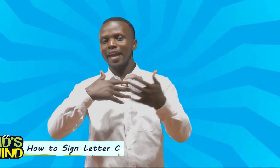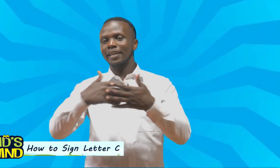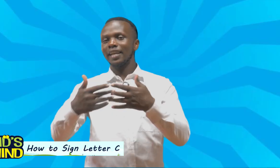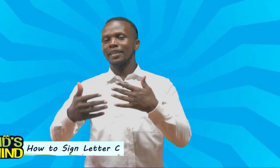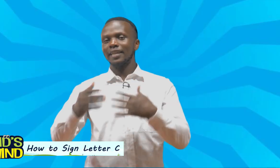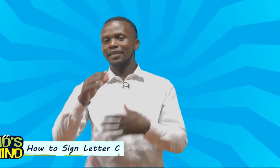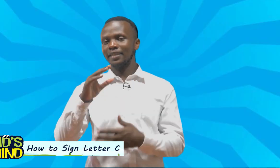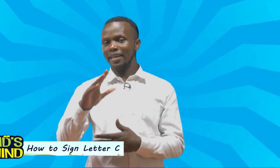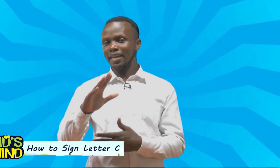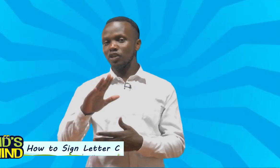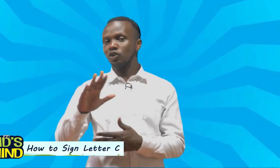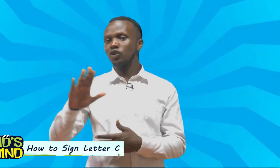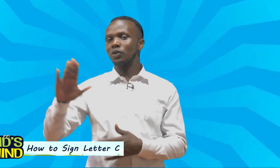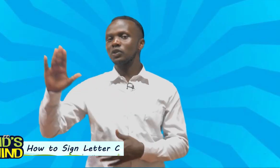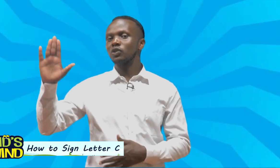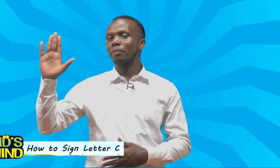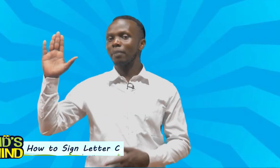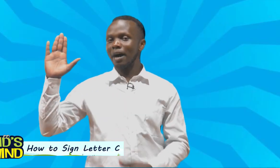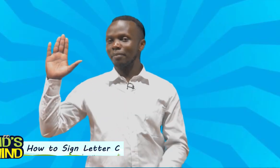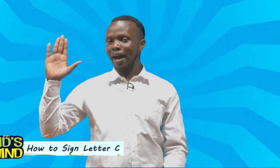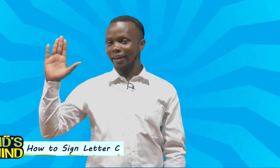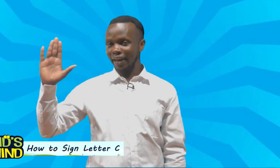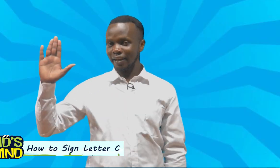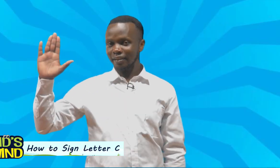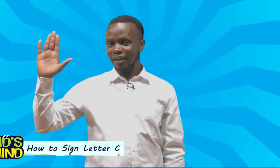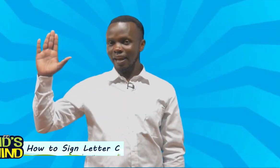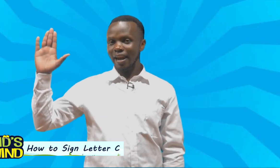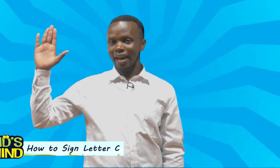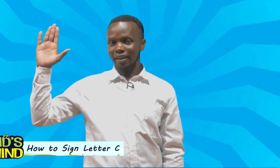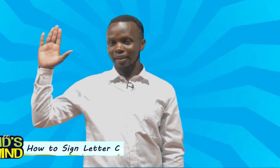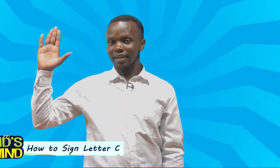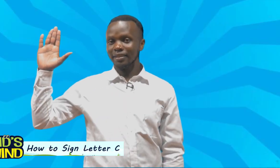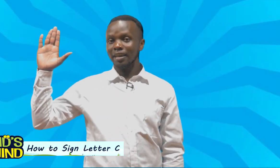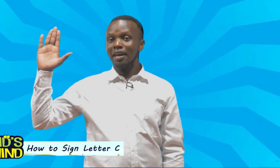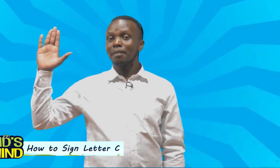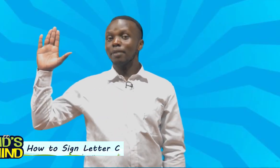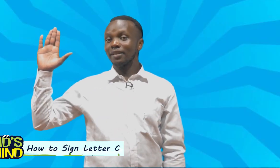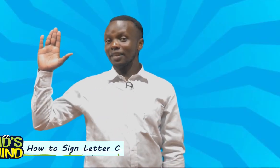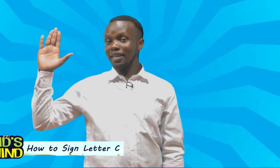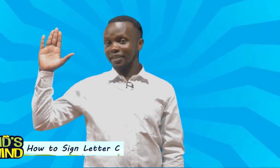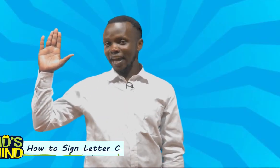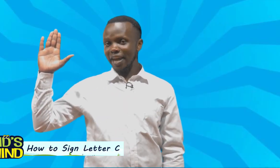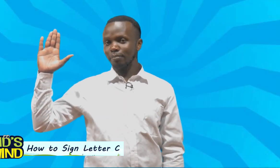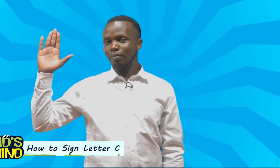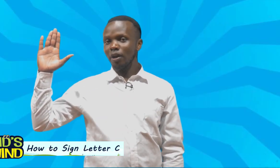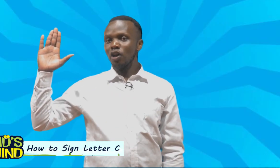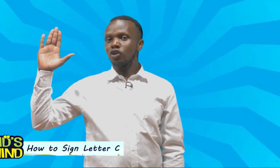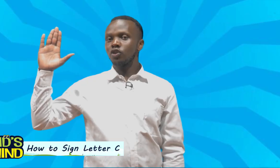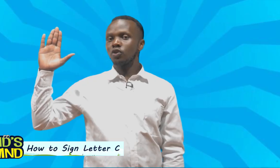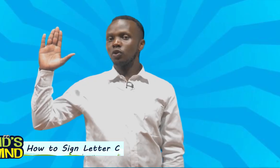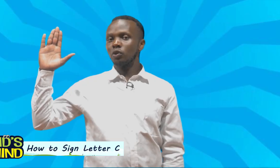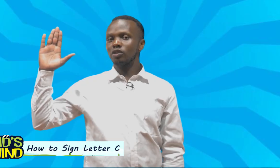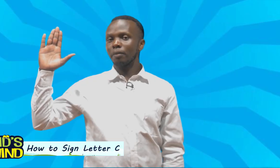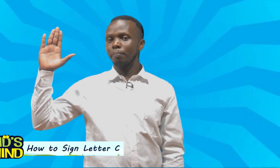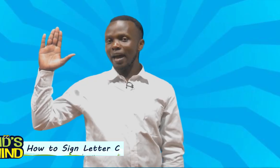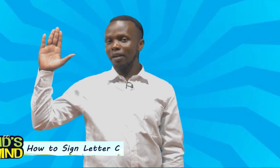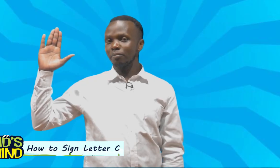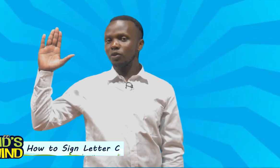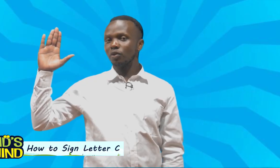sign letter C? You use your palm again like this. But this time, you use your palm. You